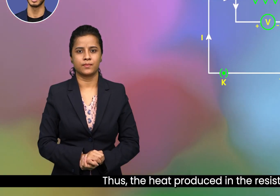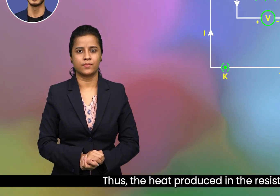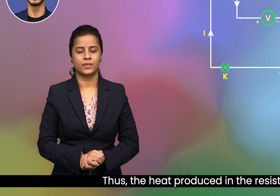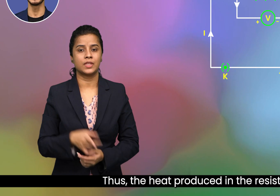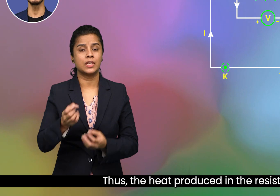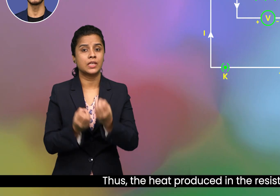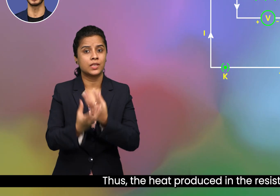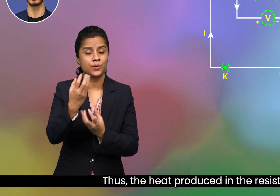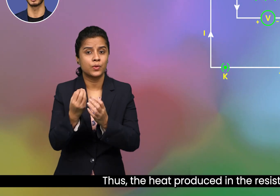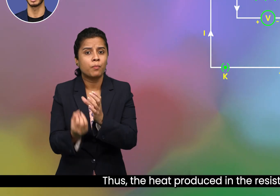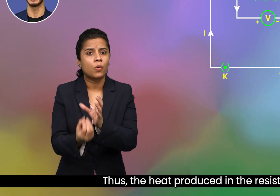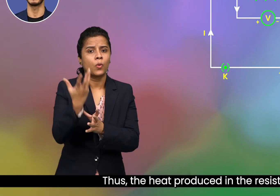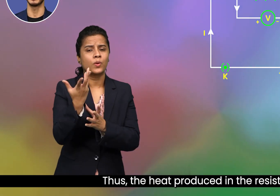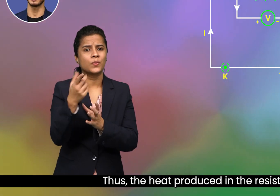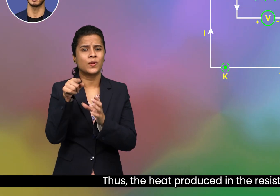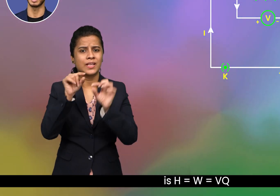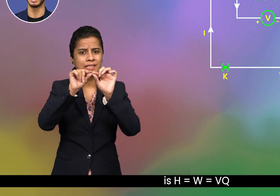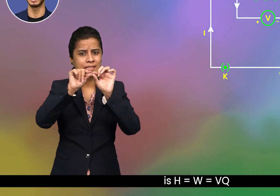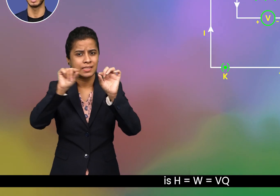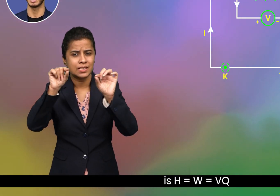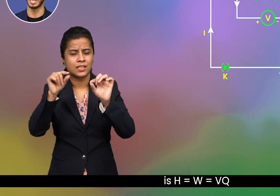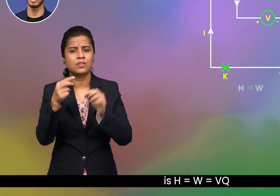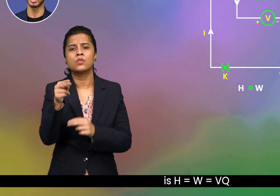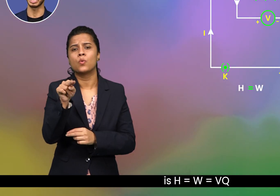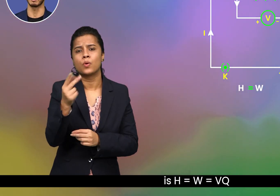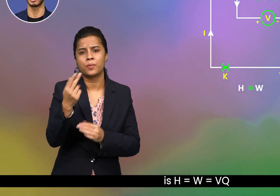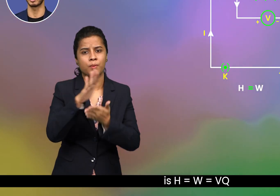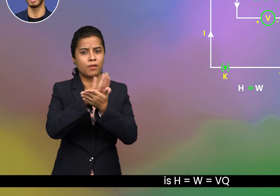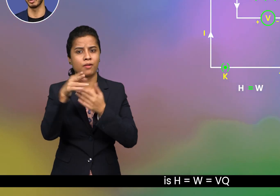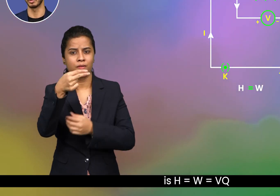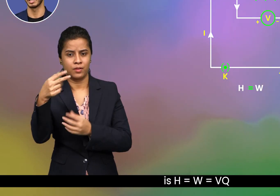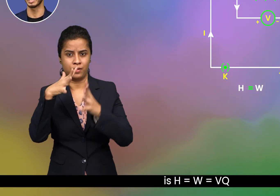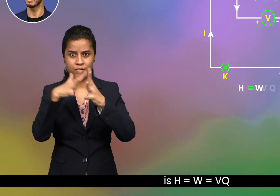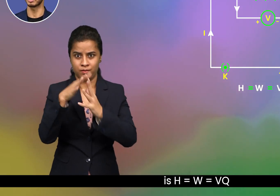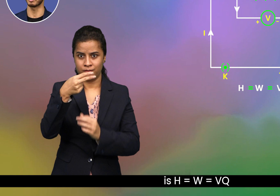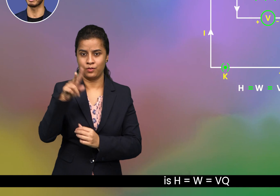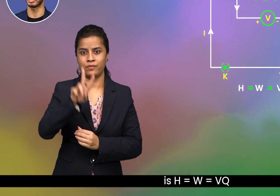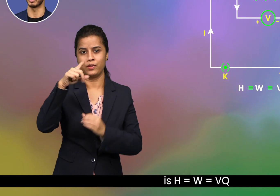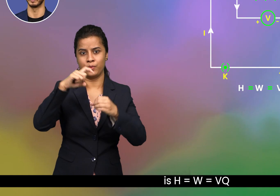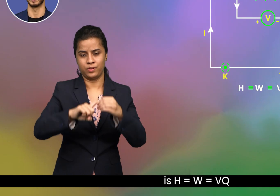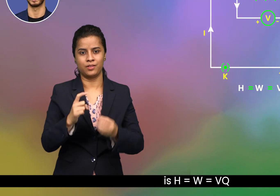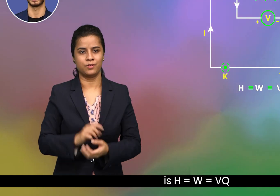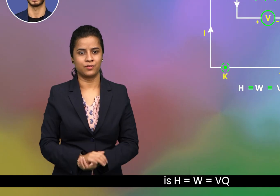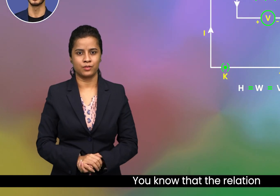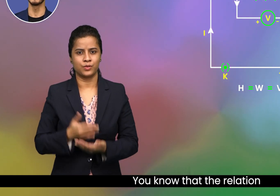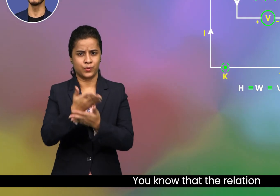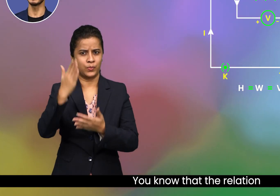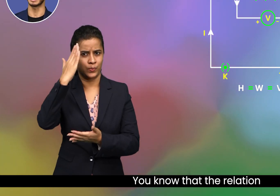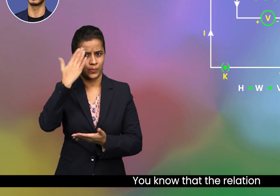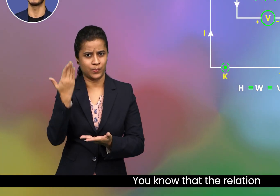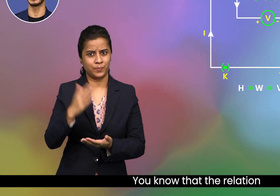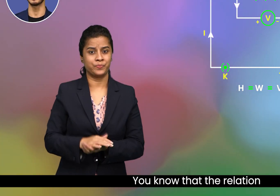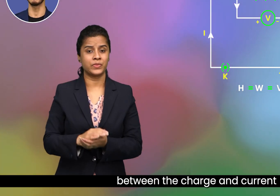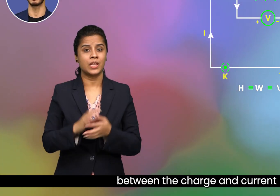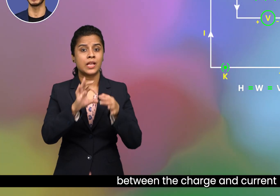Thus, the heat produced in the resistor is H equals to W equals to VQ. You know